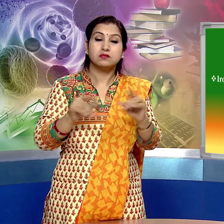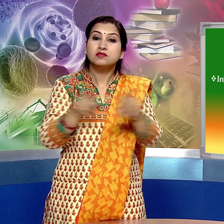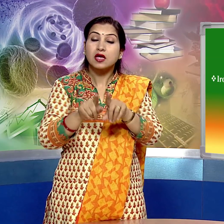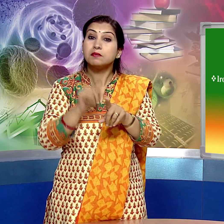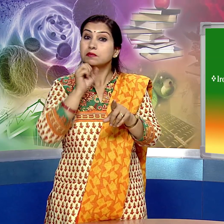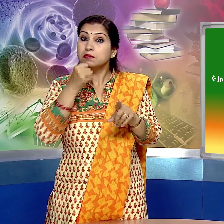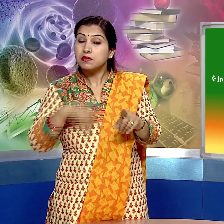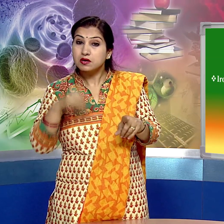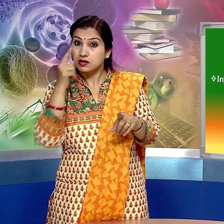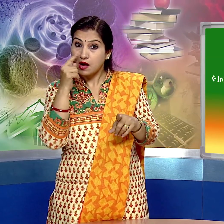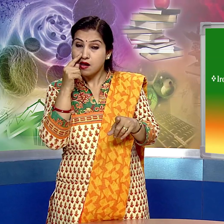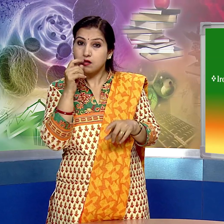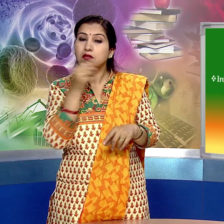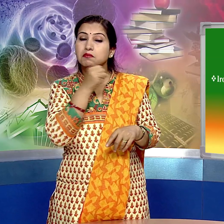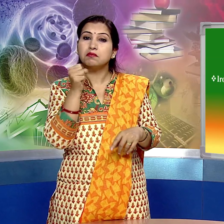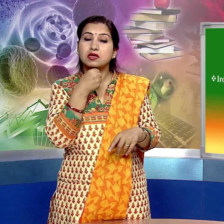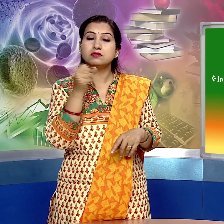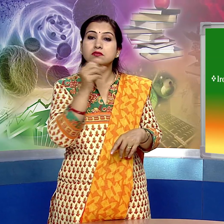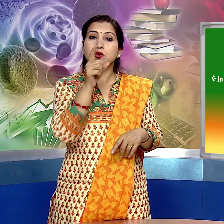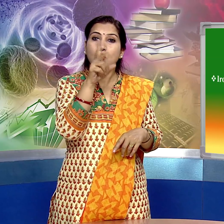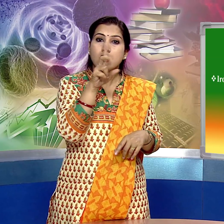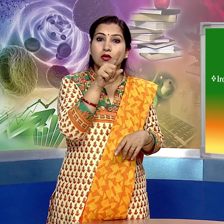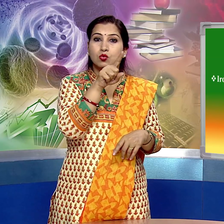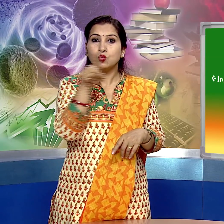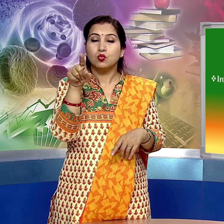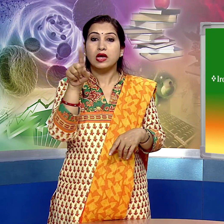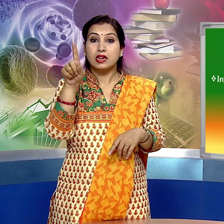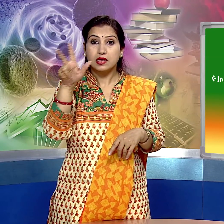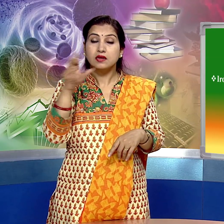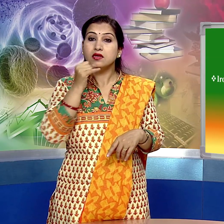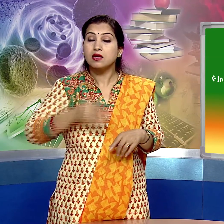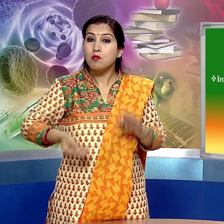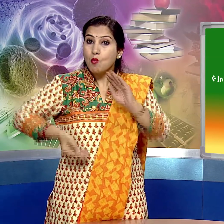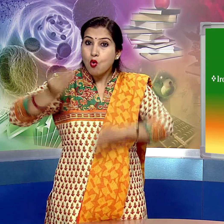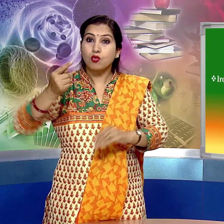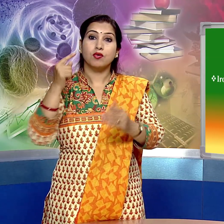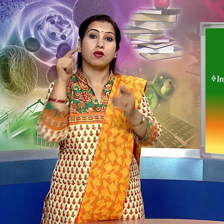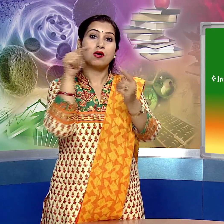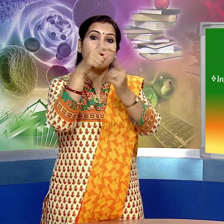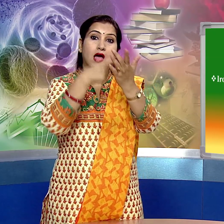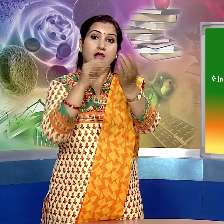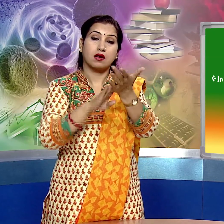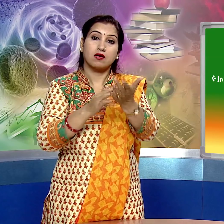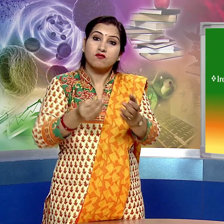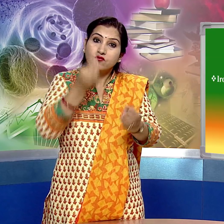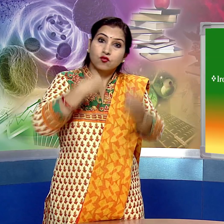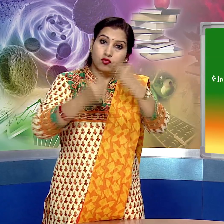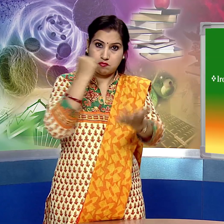Young girls of 12 to 18 years need more iron-rich food in their diet because